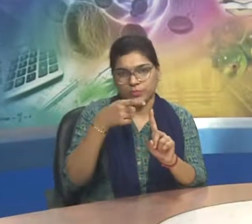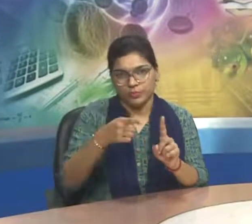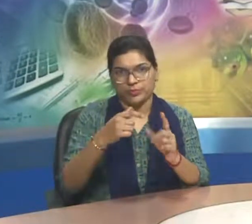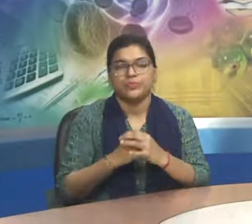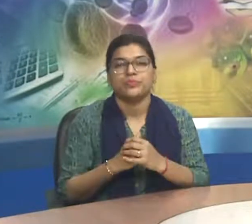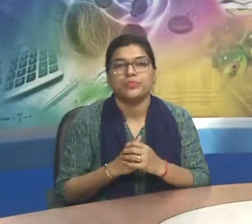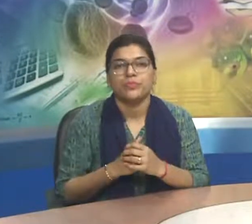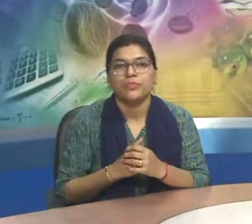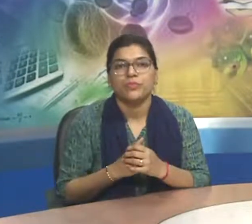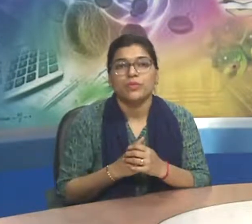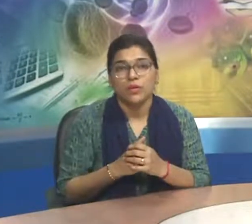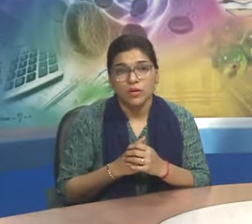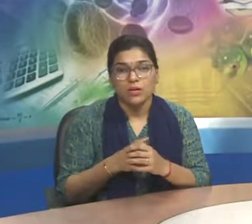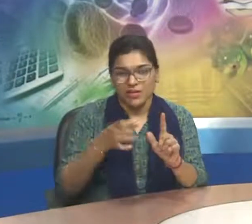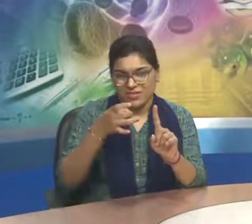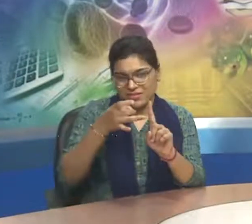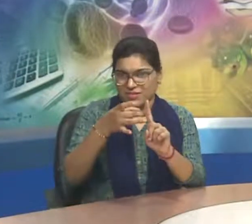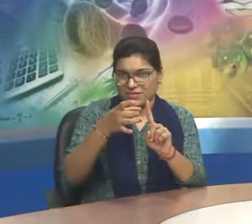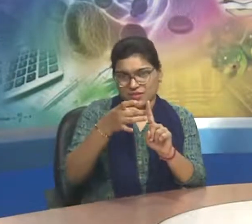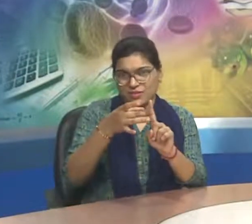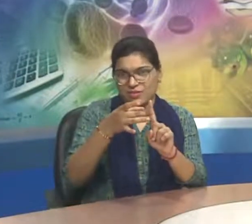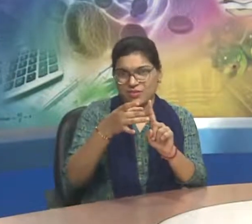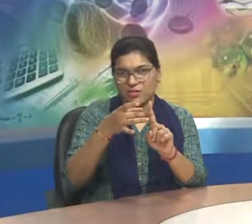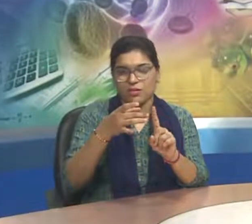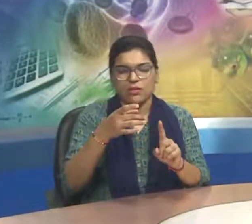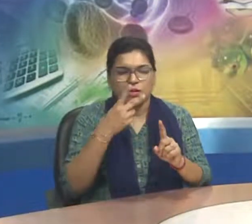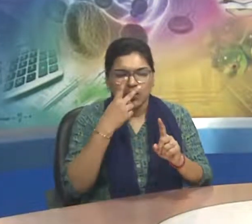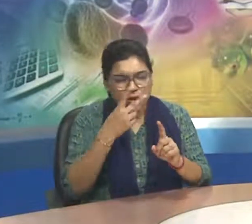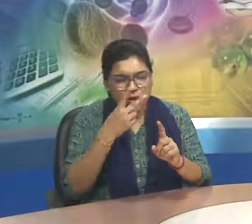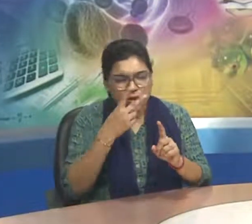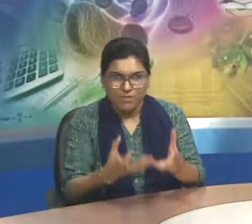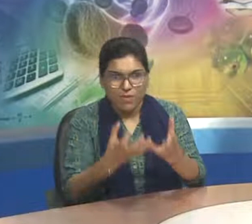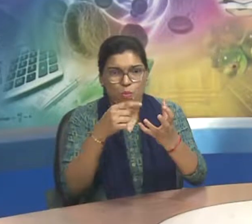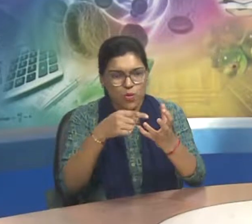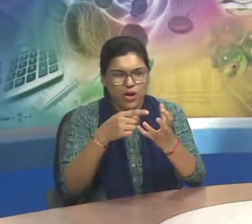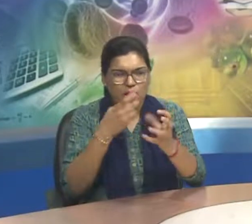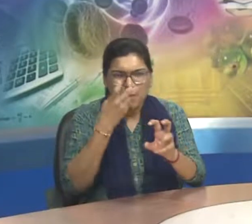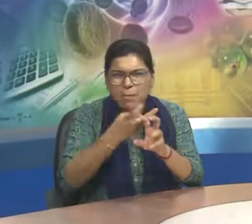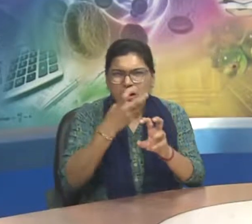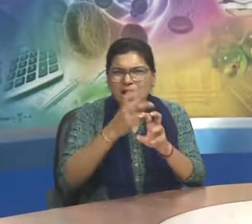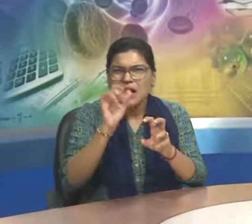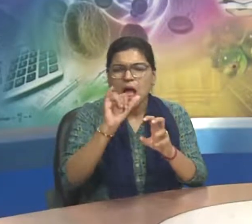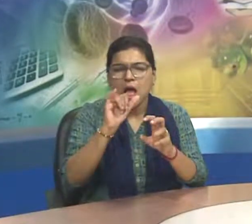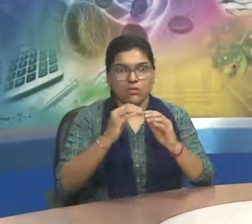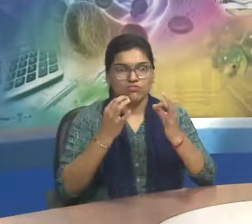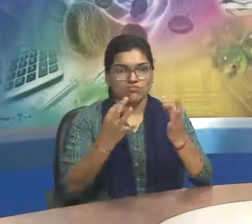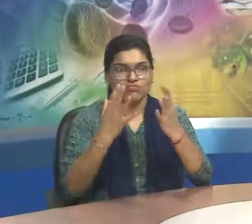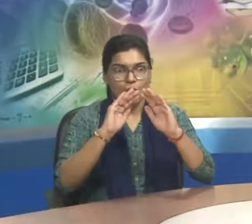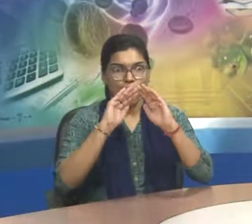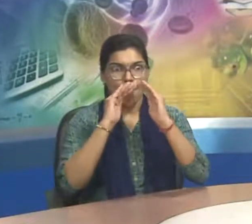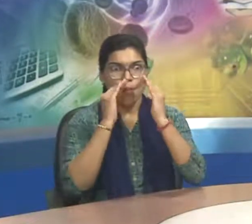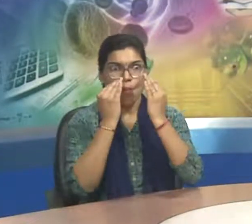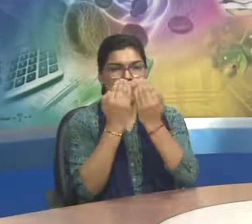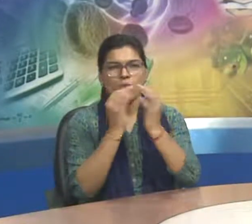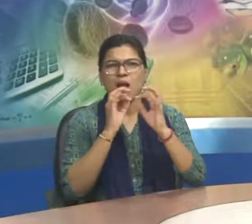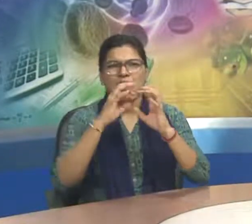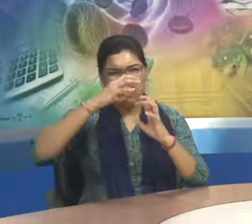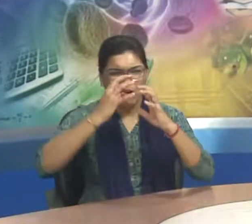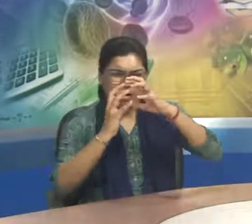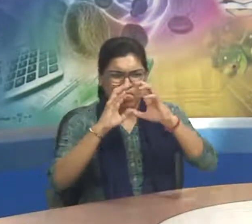Now let us discuss about metal ores or minerals. You know, when humans